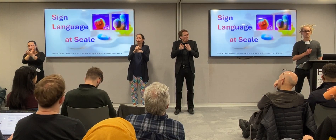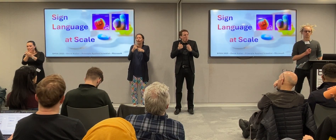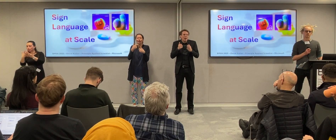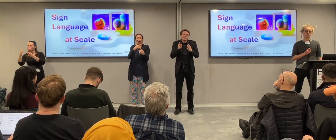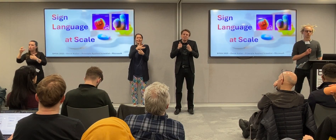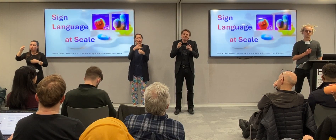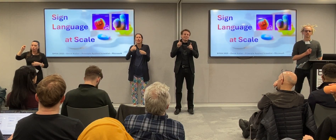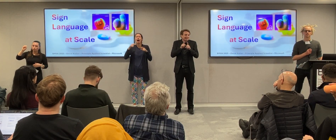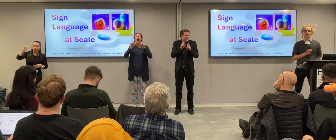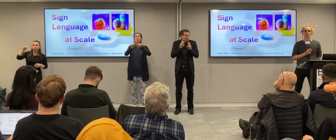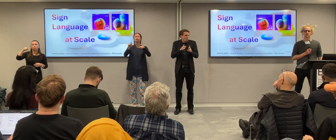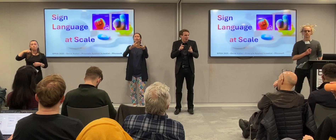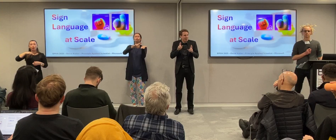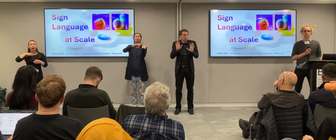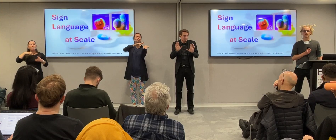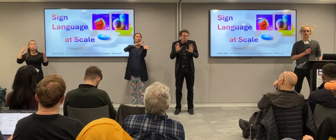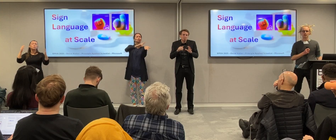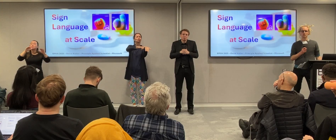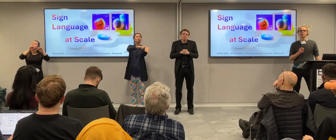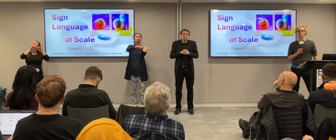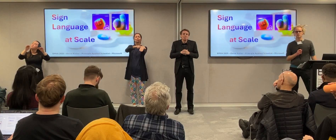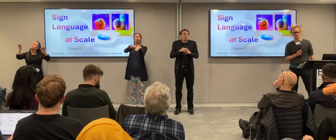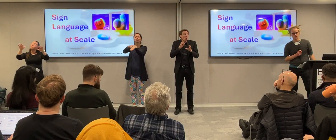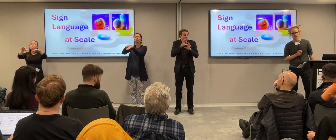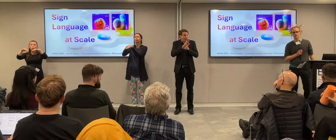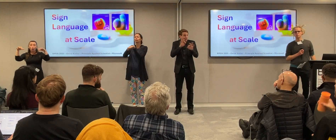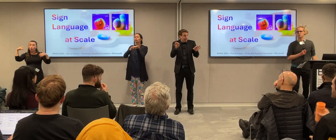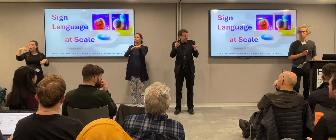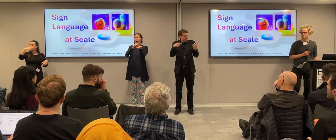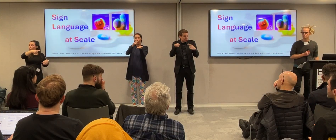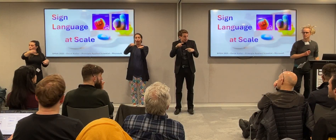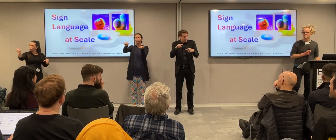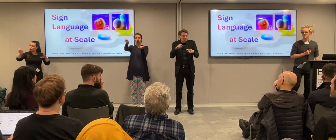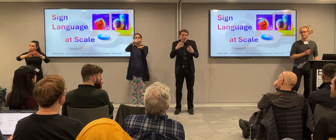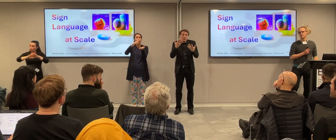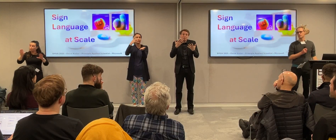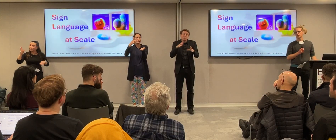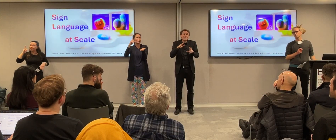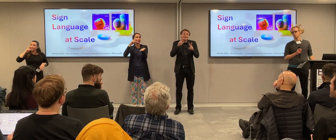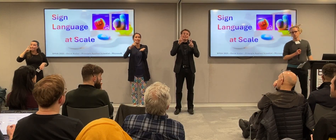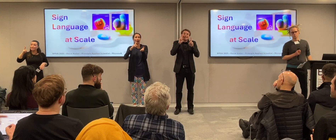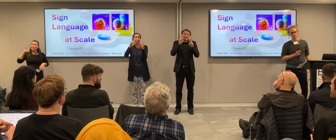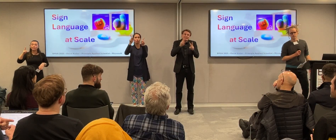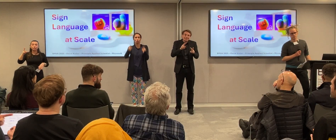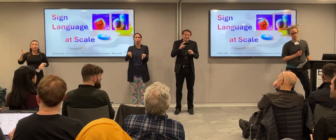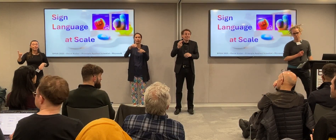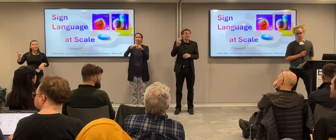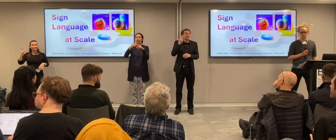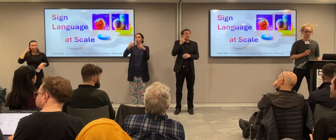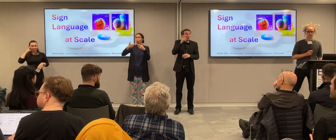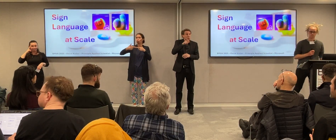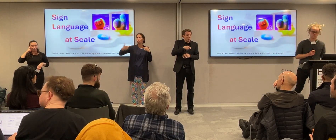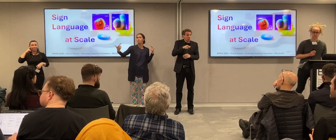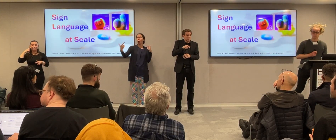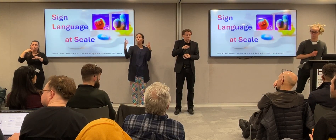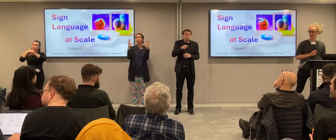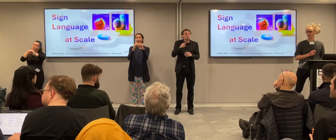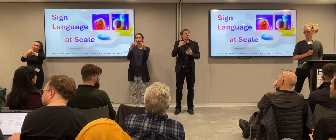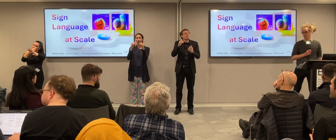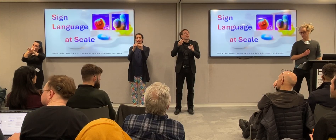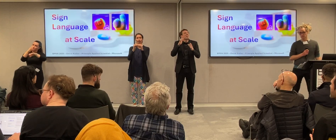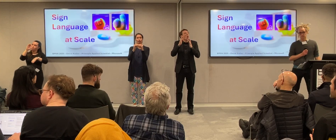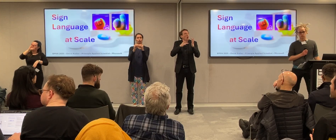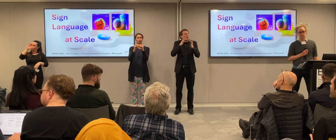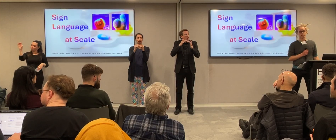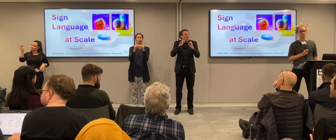typically ask the audience, have you ever seen a deaf person in a remote meeting? At Microsoft, we care a